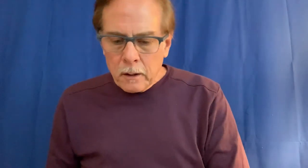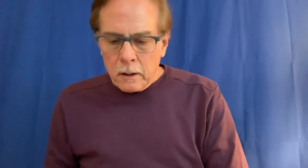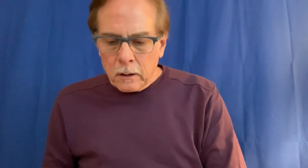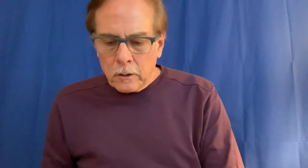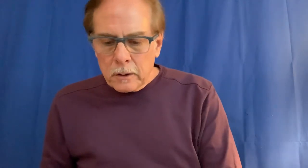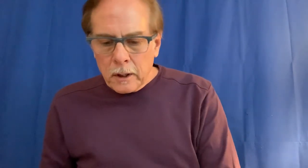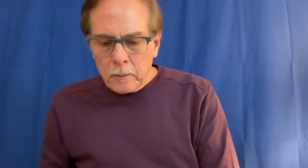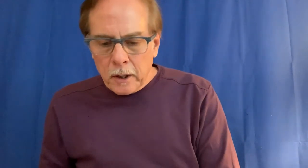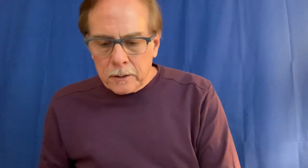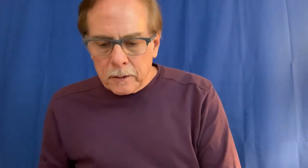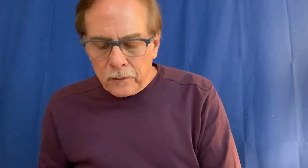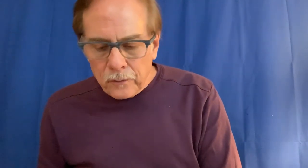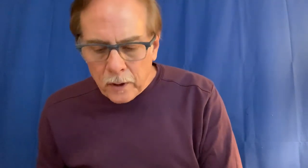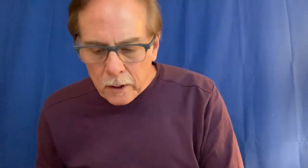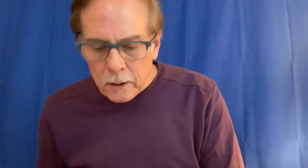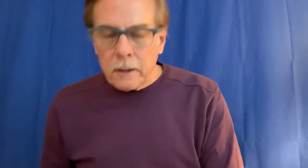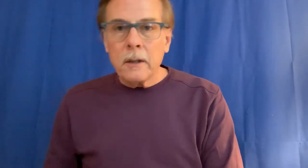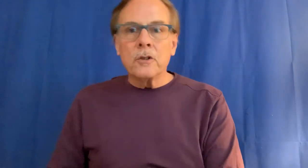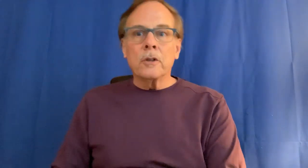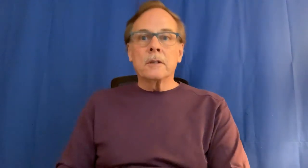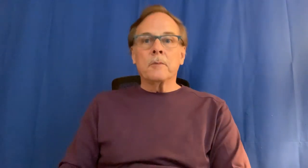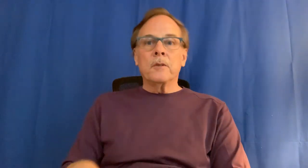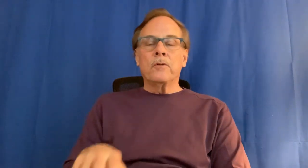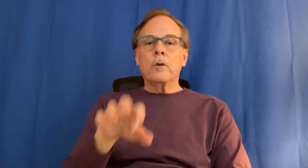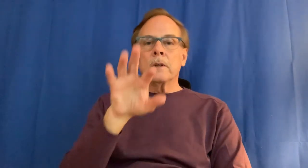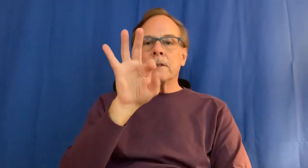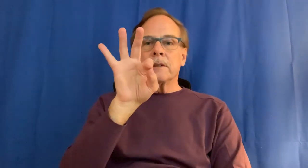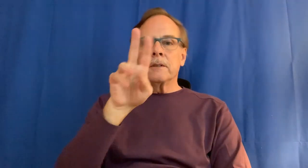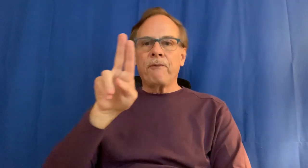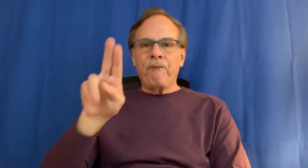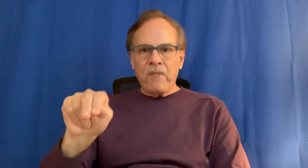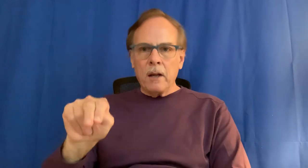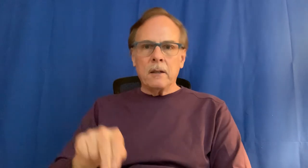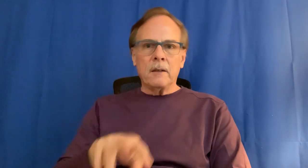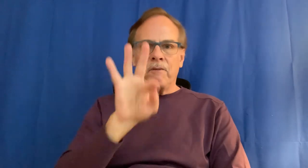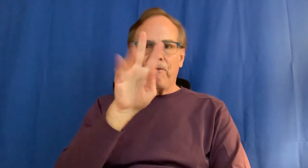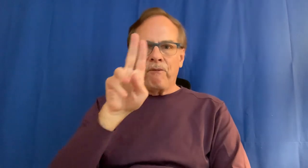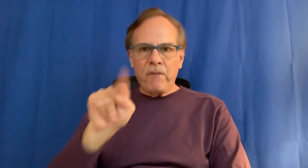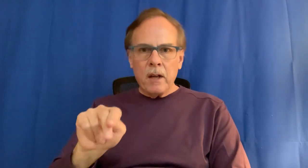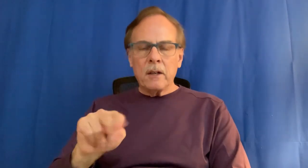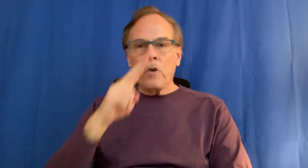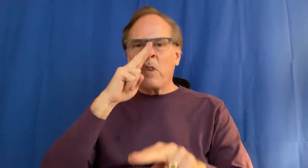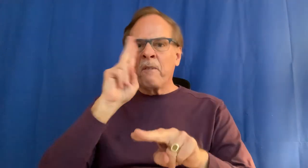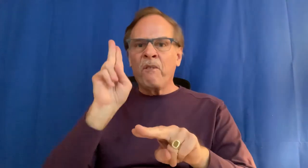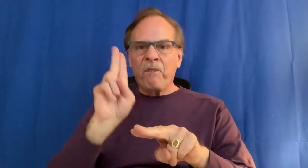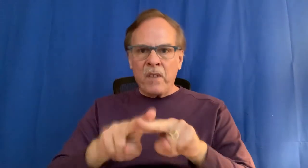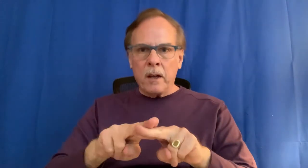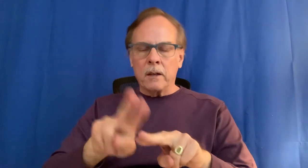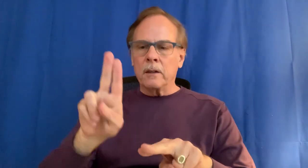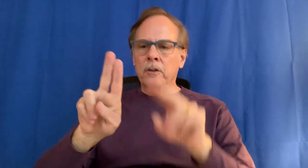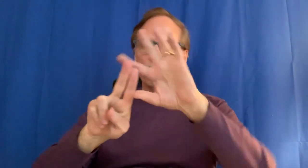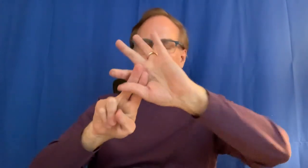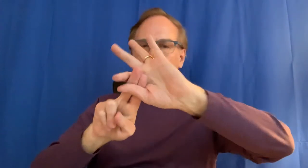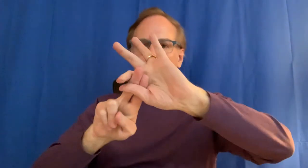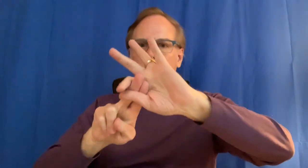A good time, lots of fun. As I said before, this is fun. Fun or fun. Your U